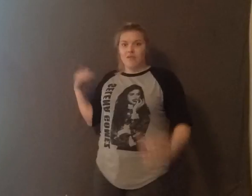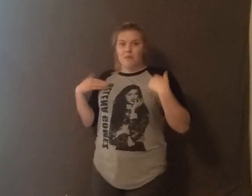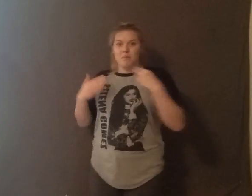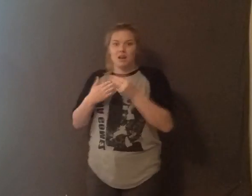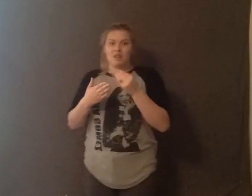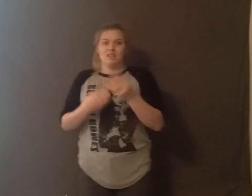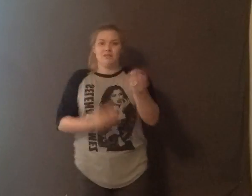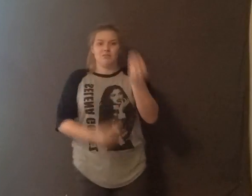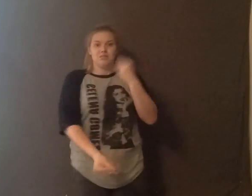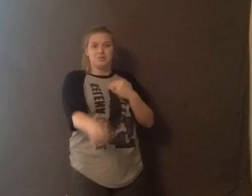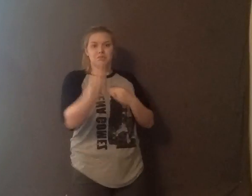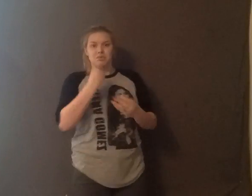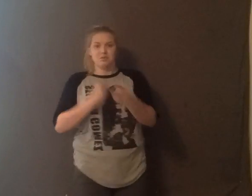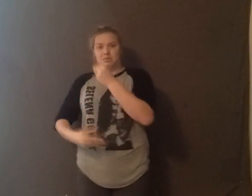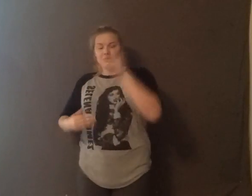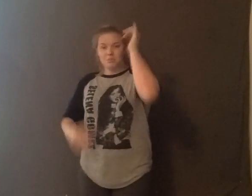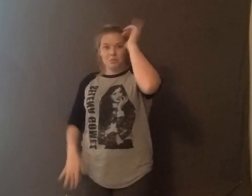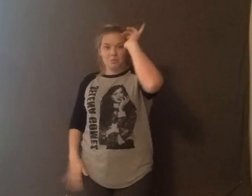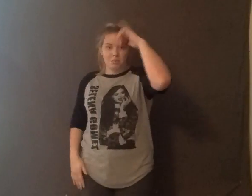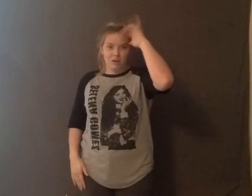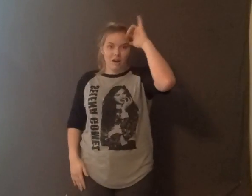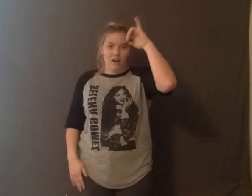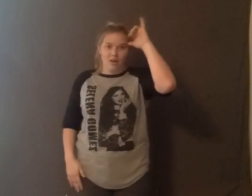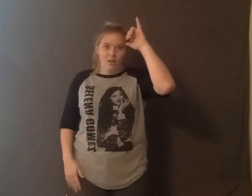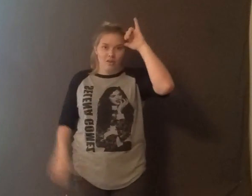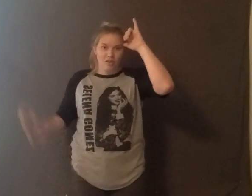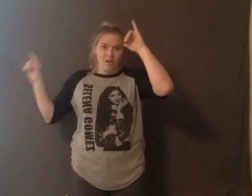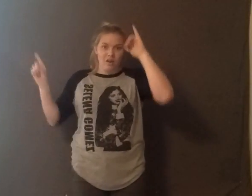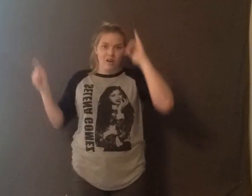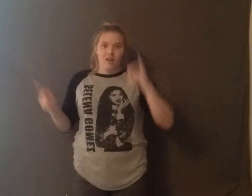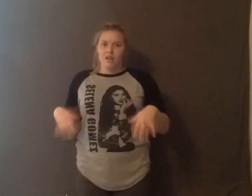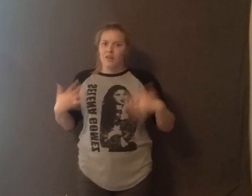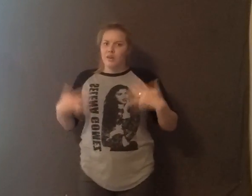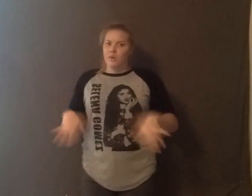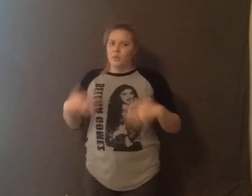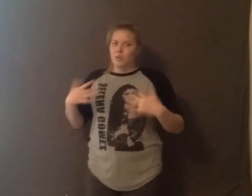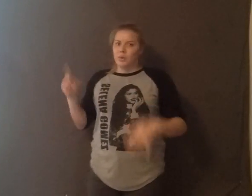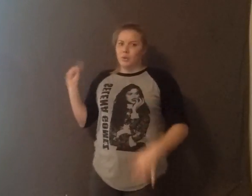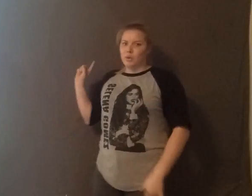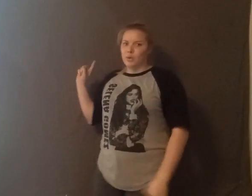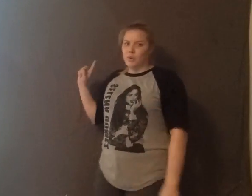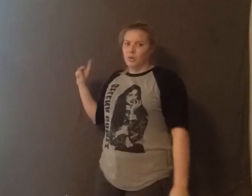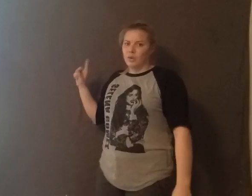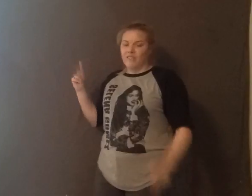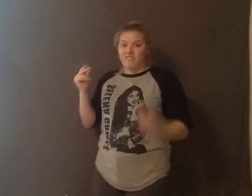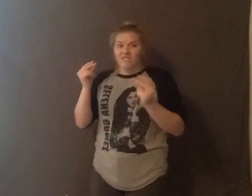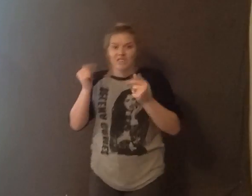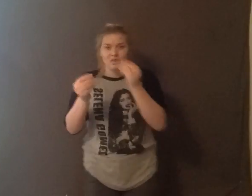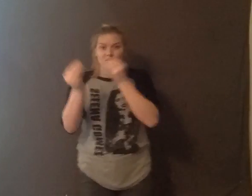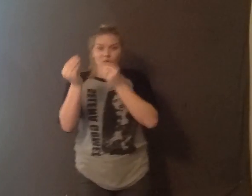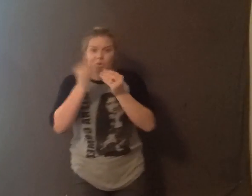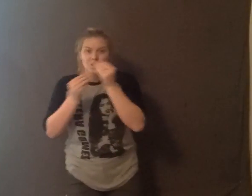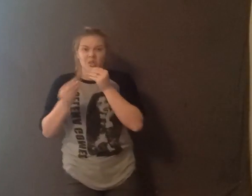dollars from the beef industry, poultry, and dairy producers, and millions from fast food and processed food manufacturers.